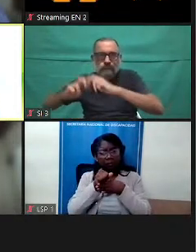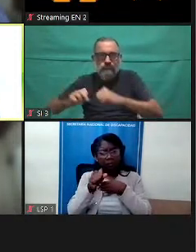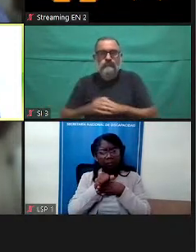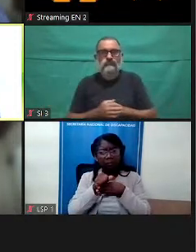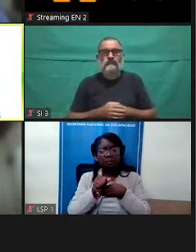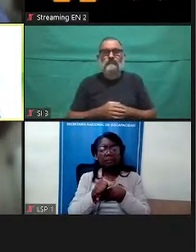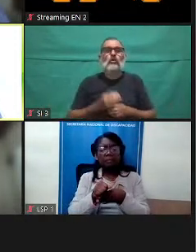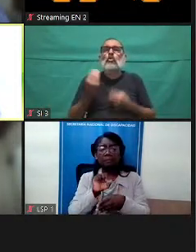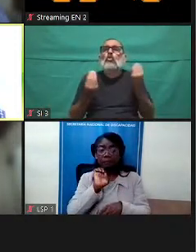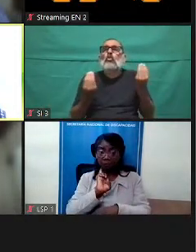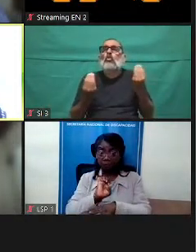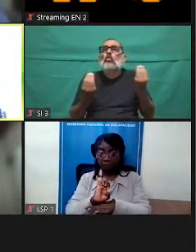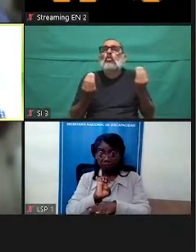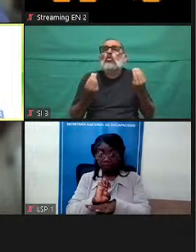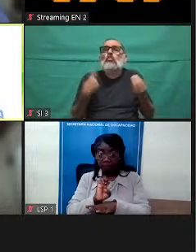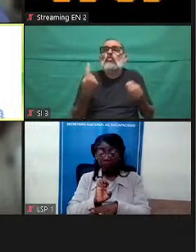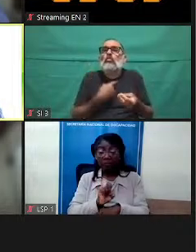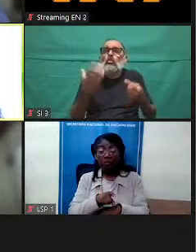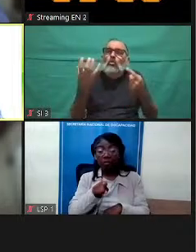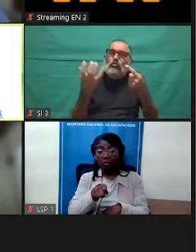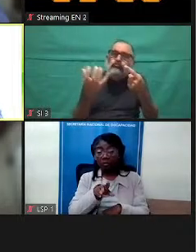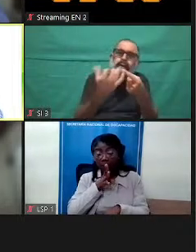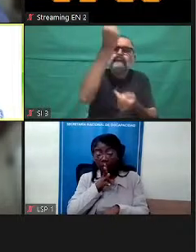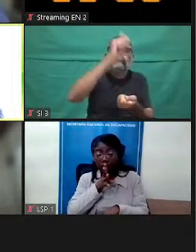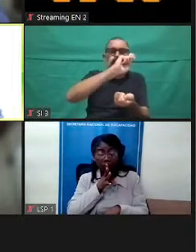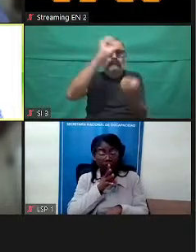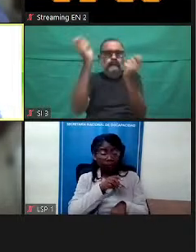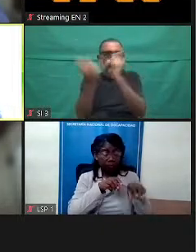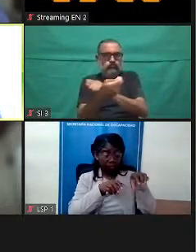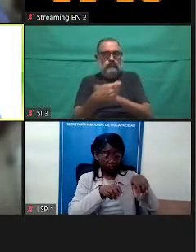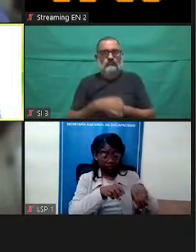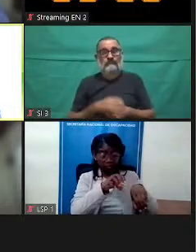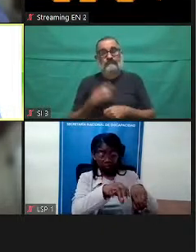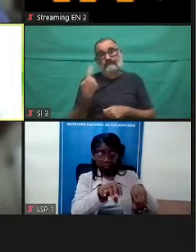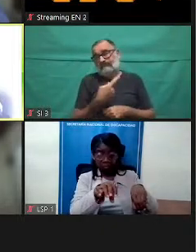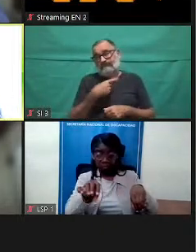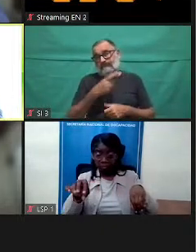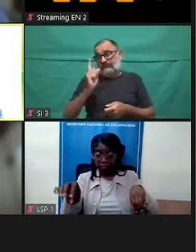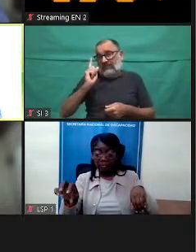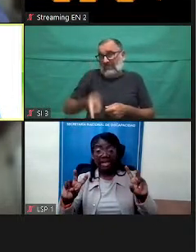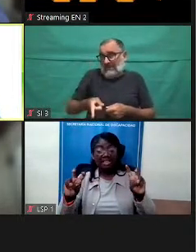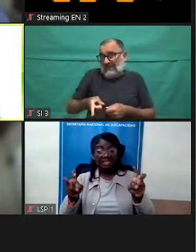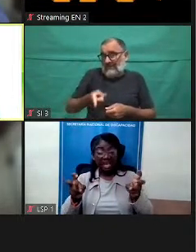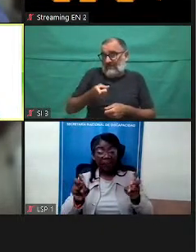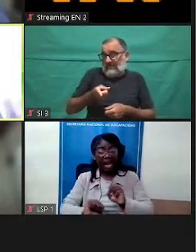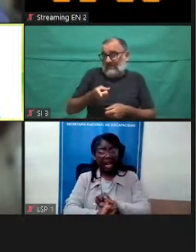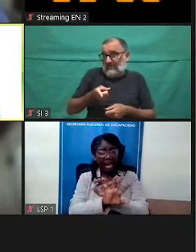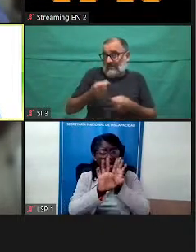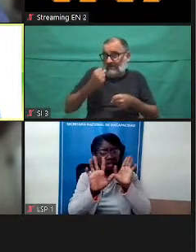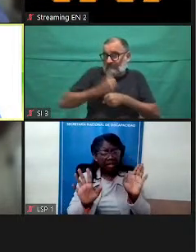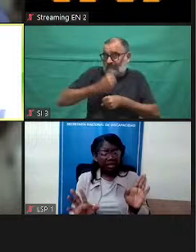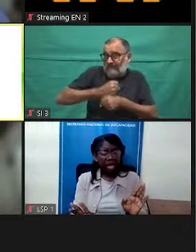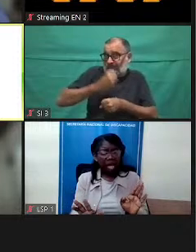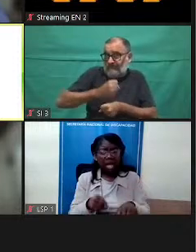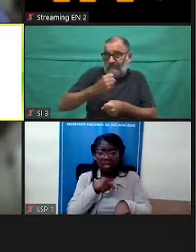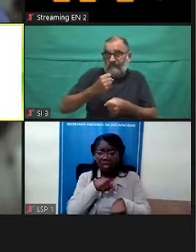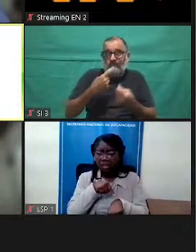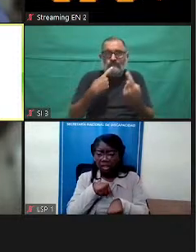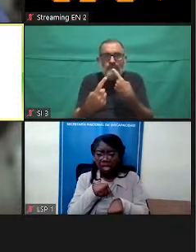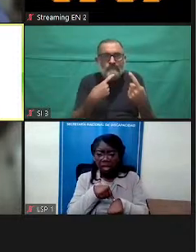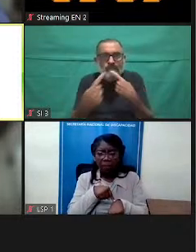out an exercise we were talking about this in ecuador talking with all of the stakeholders